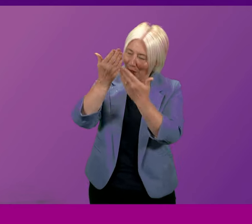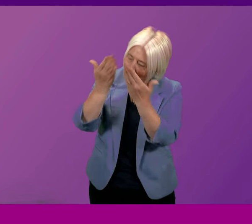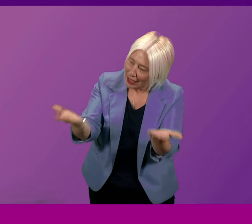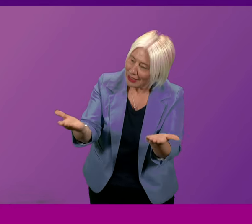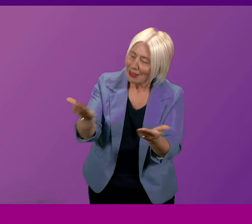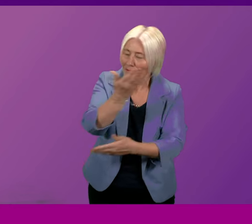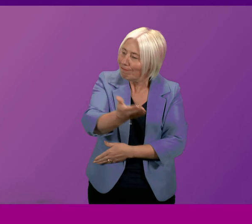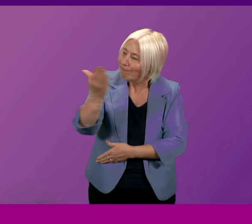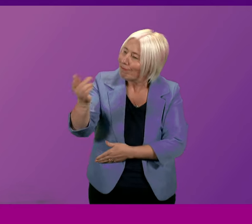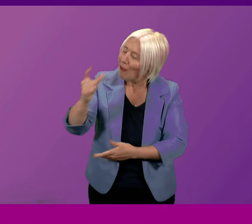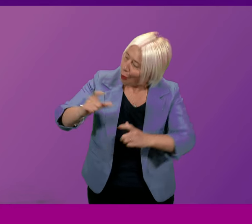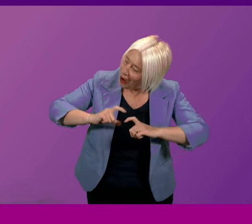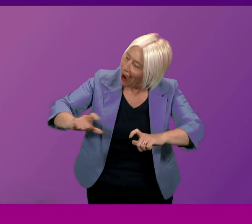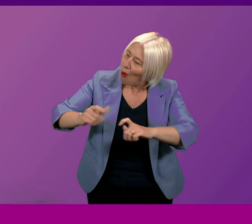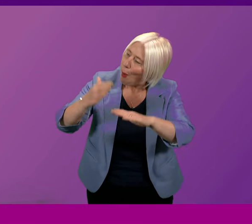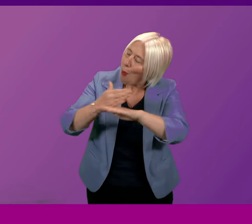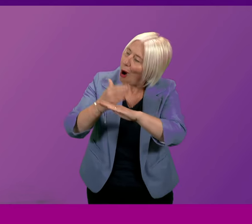work of this Parliament. Thank you.